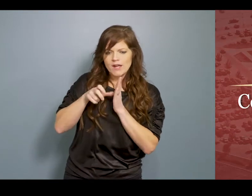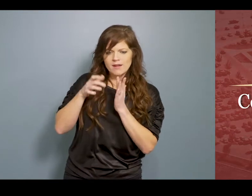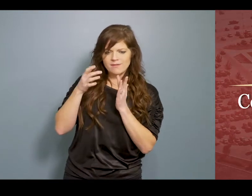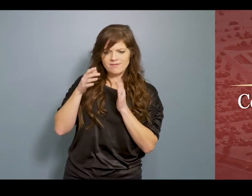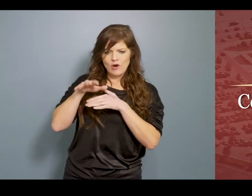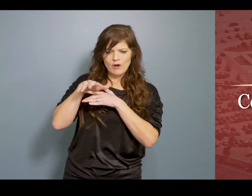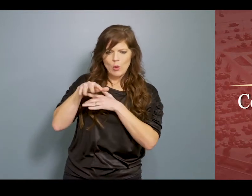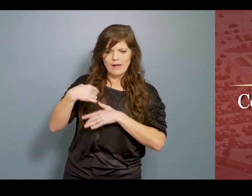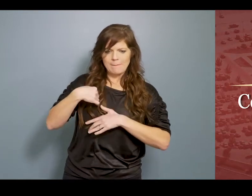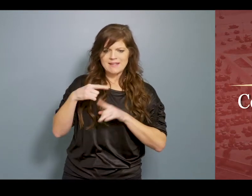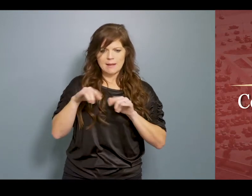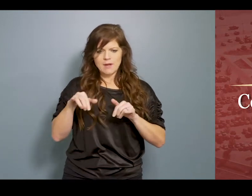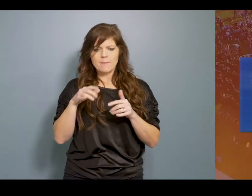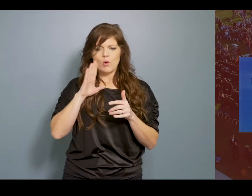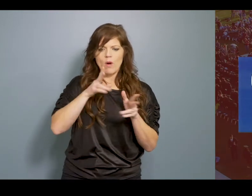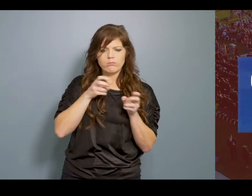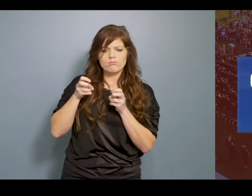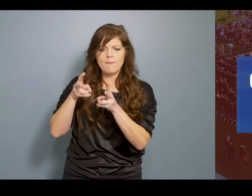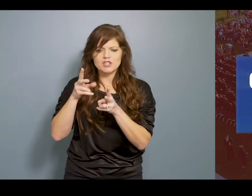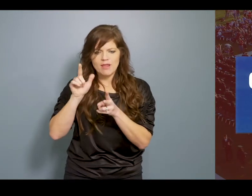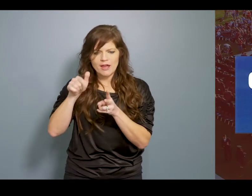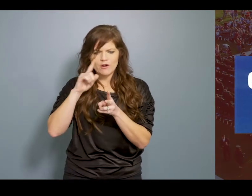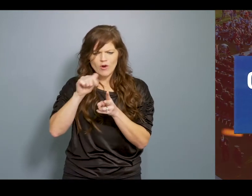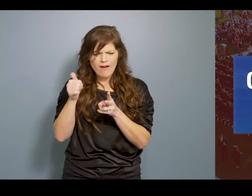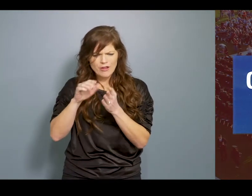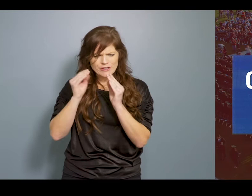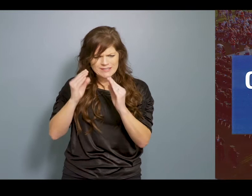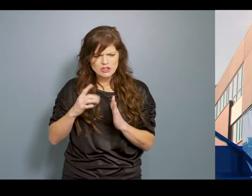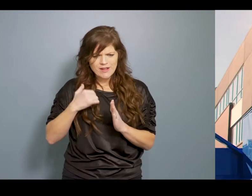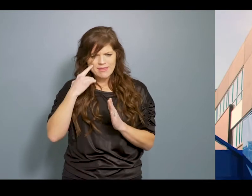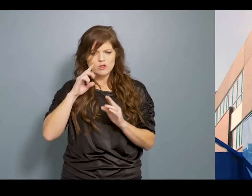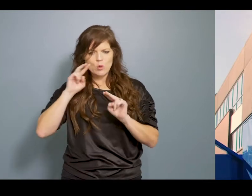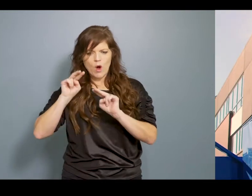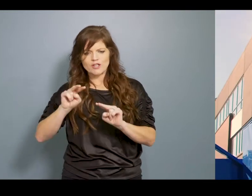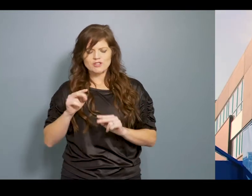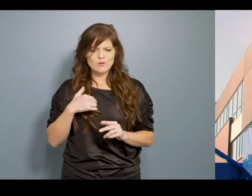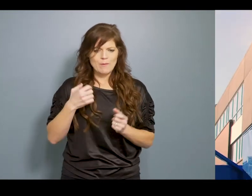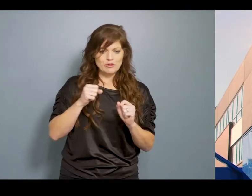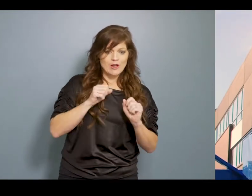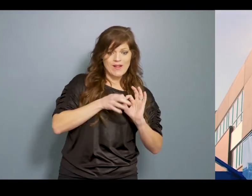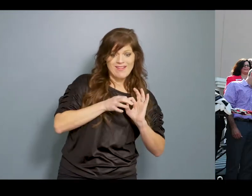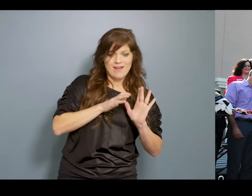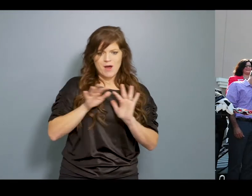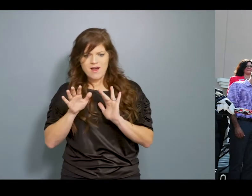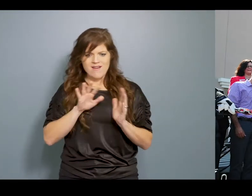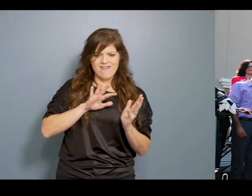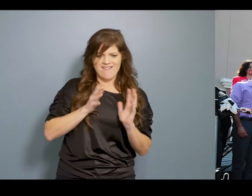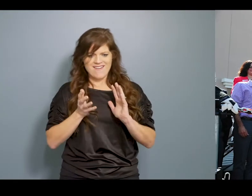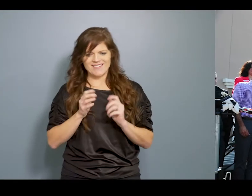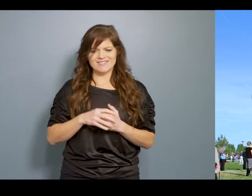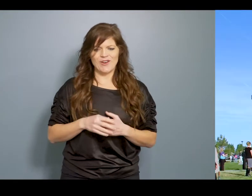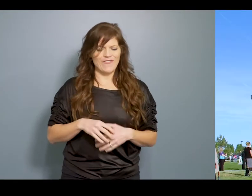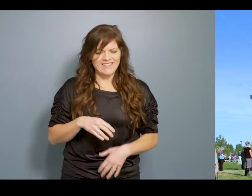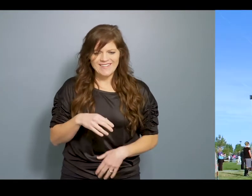College of Western Idaho was born from a community-wide passion to create opportunities and choices for